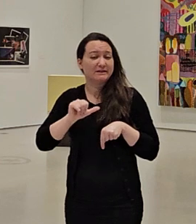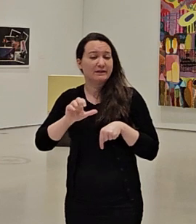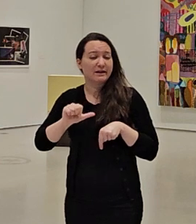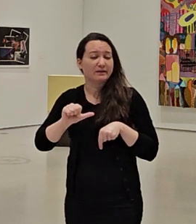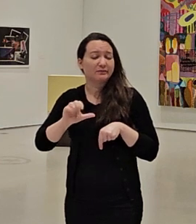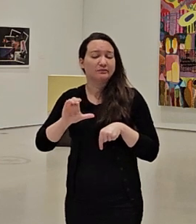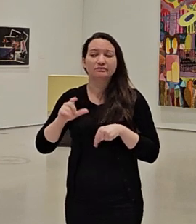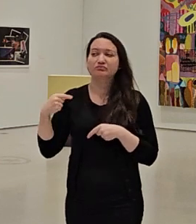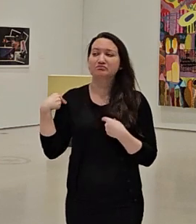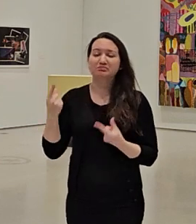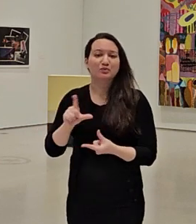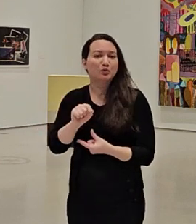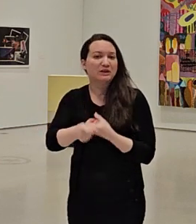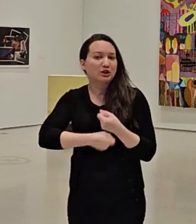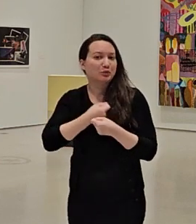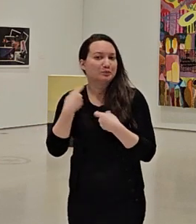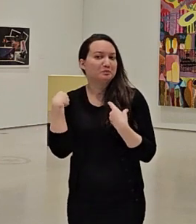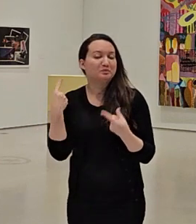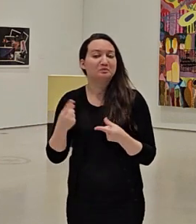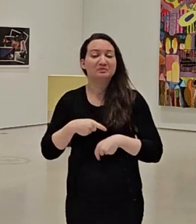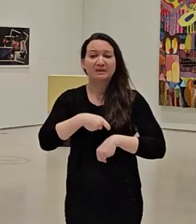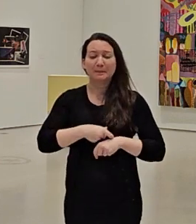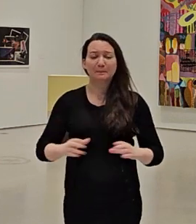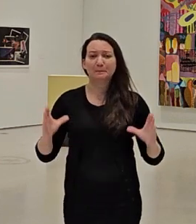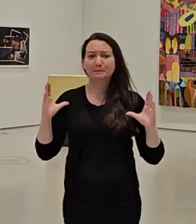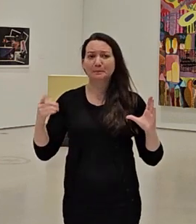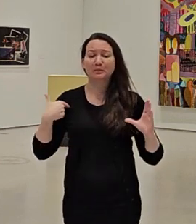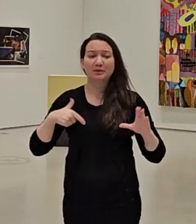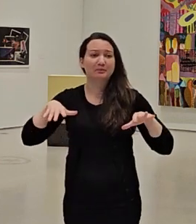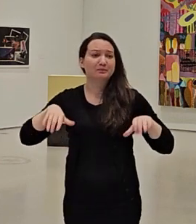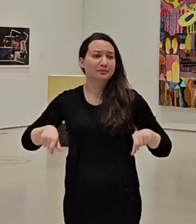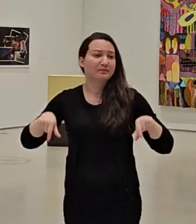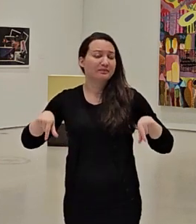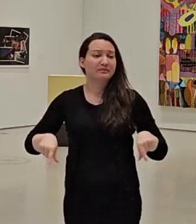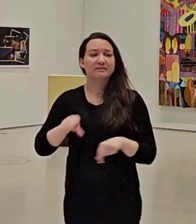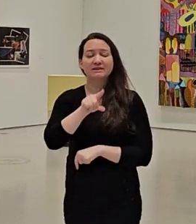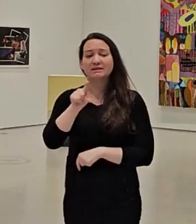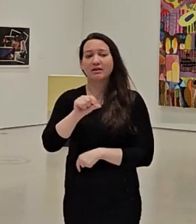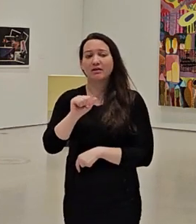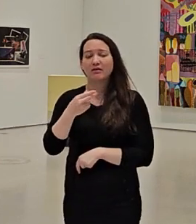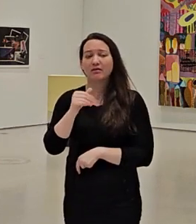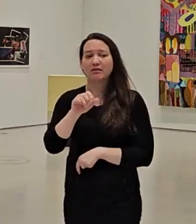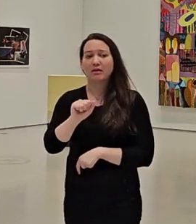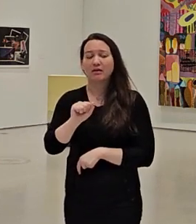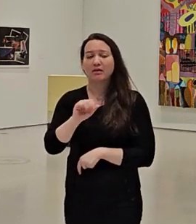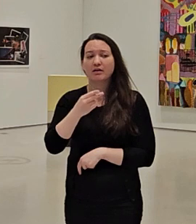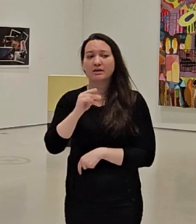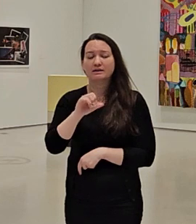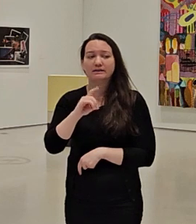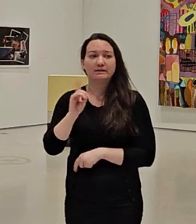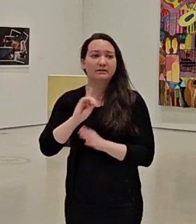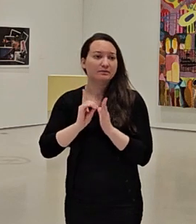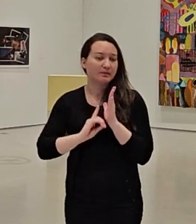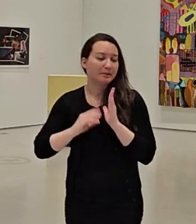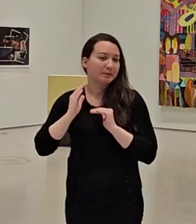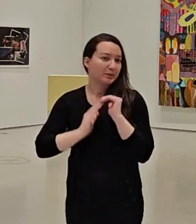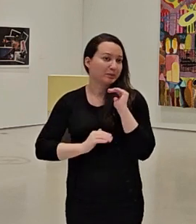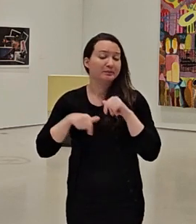the past 20 years, the span of time we've occupied our Zaha Hadid design building. The artists on